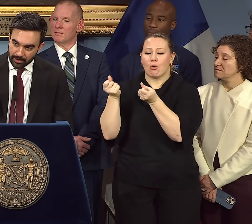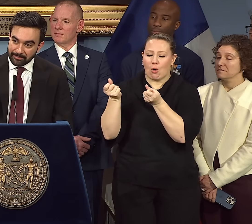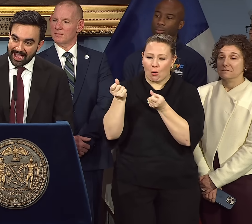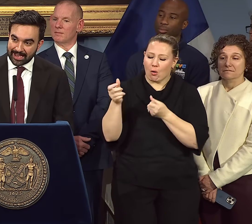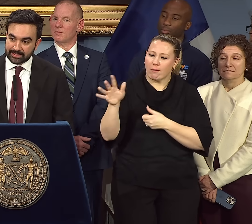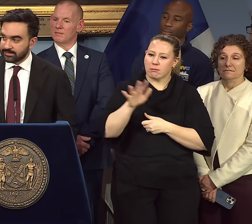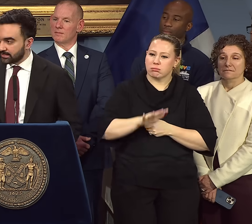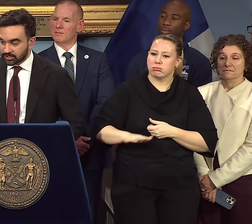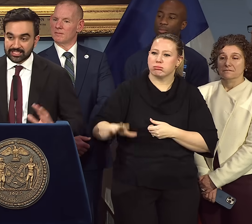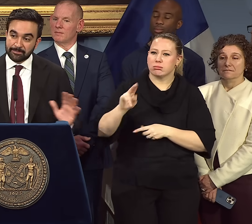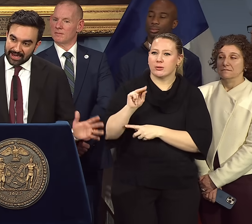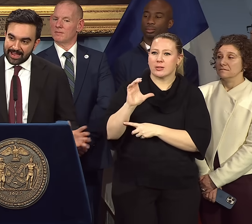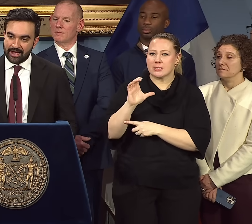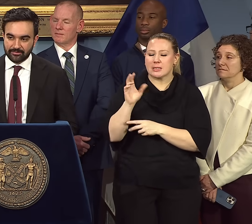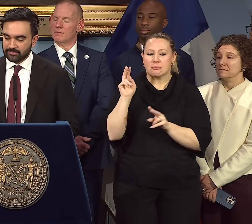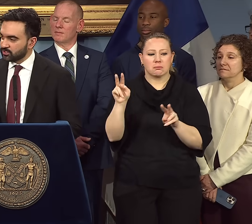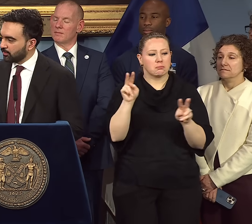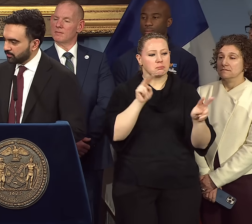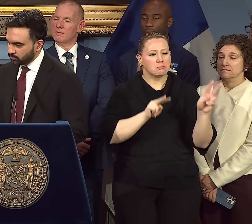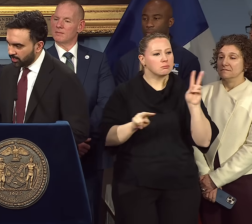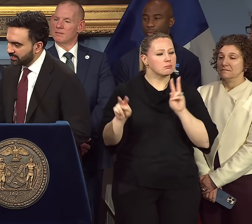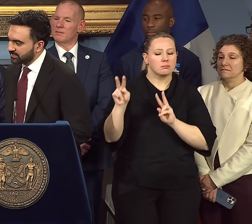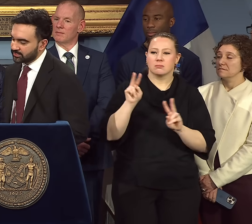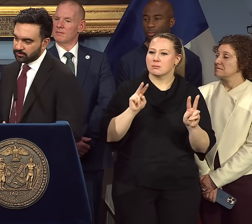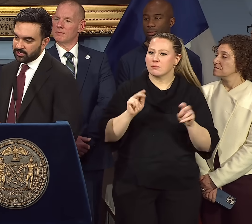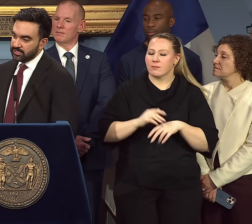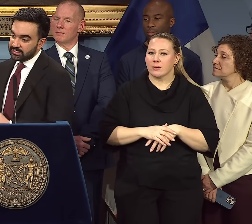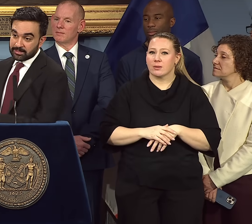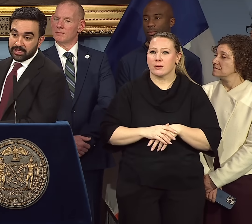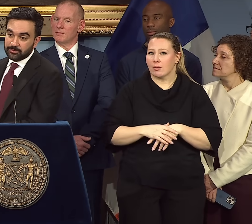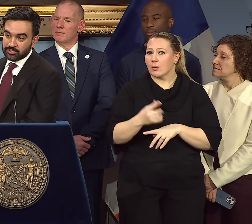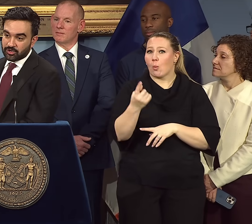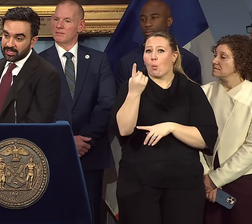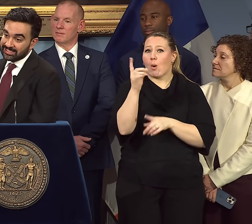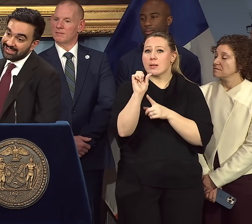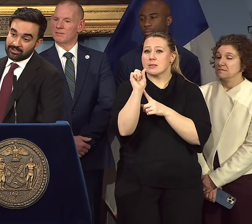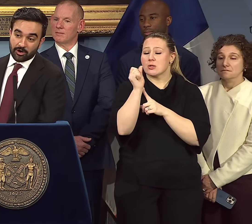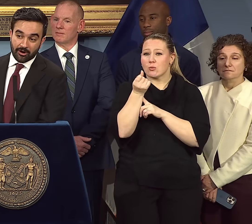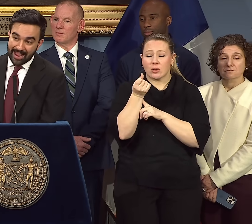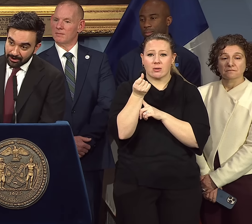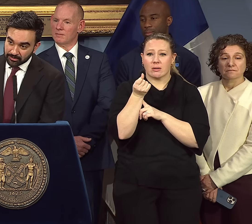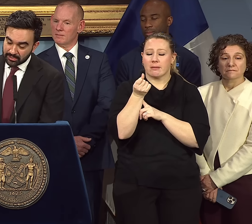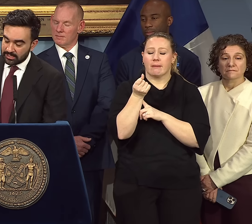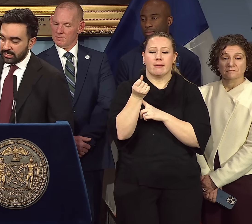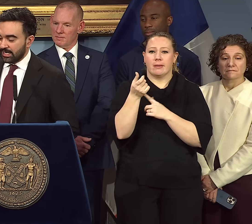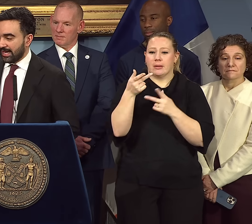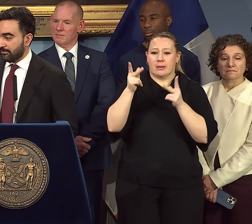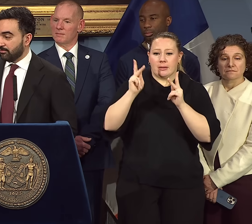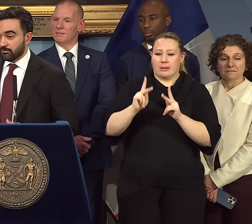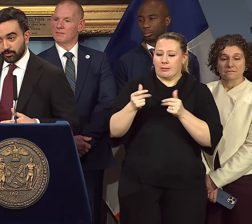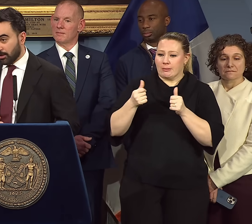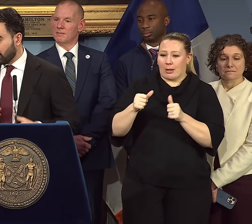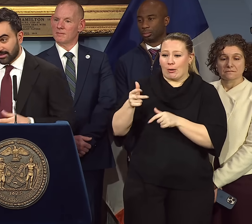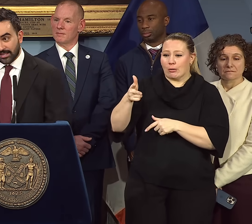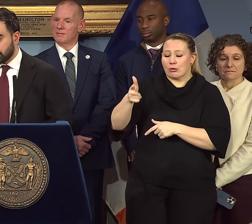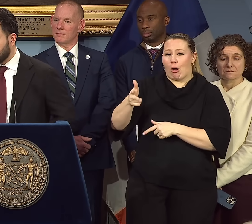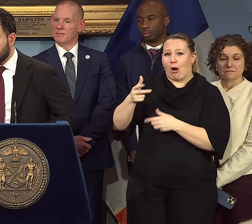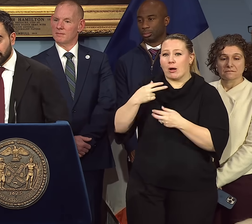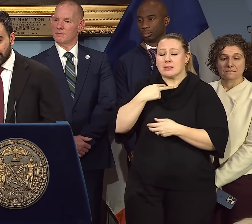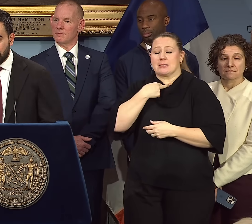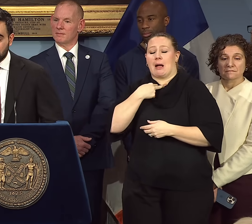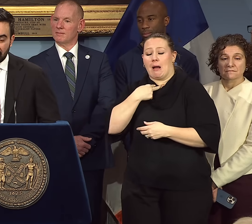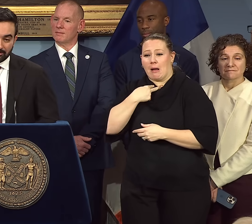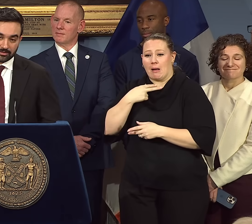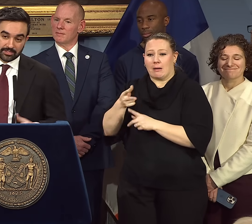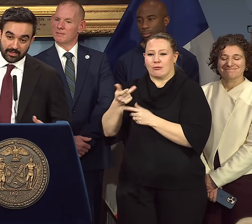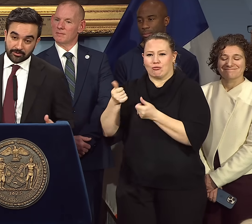on our way back to just keep an eye out. And so there was one instance where somebody was trying to get their car out. We all got to a